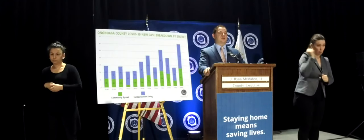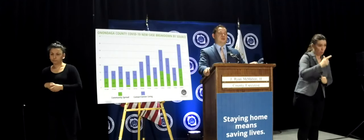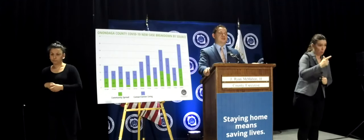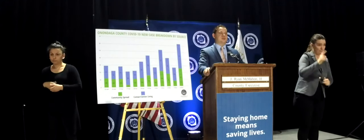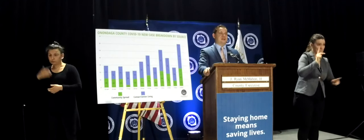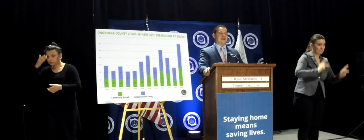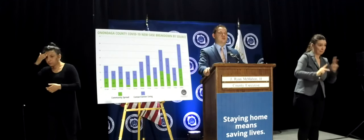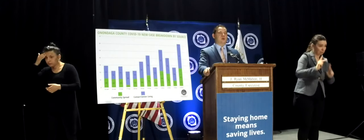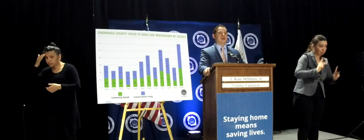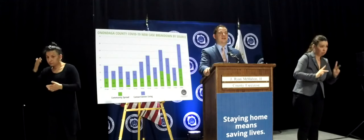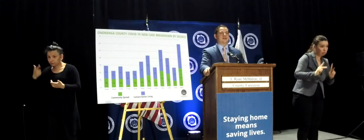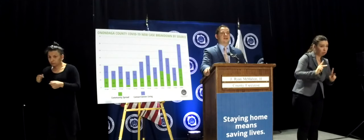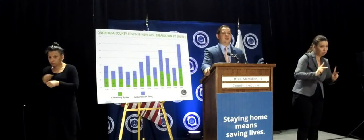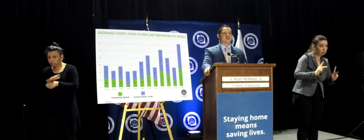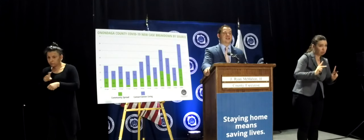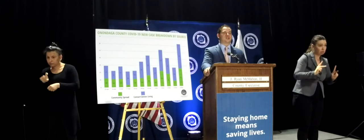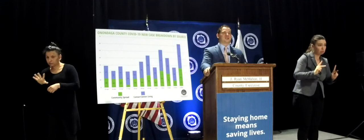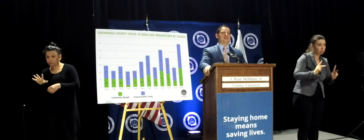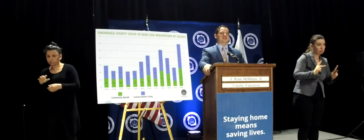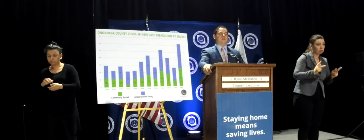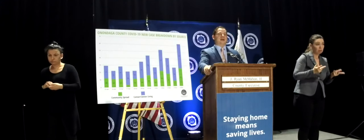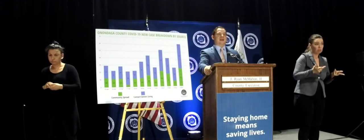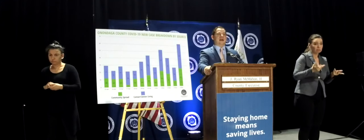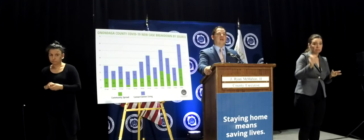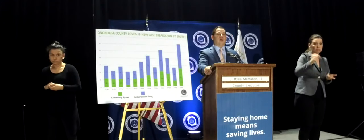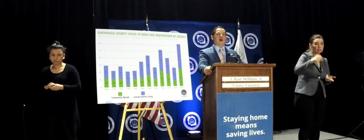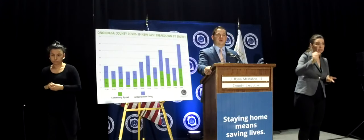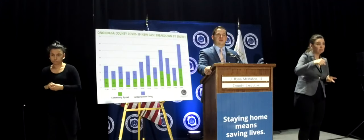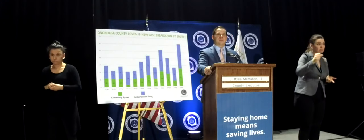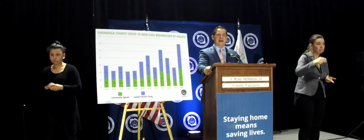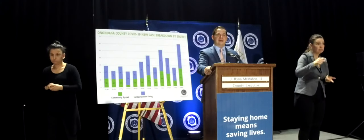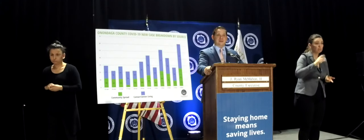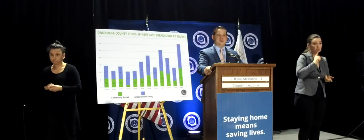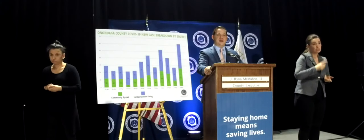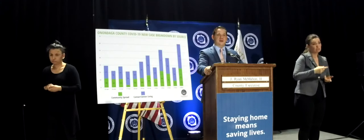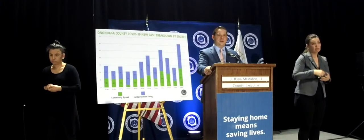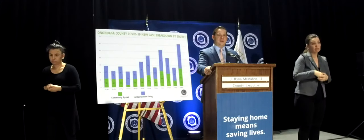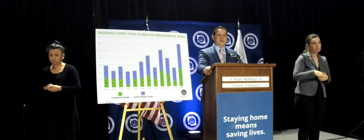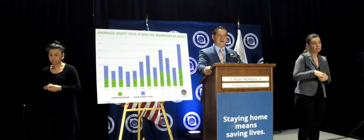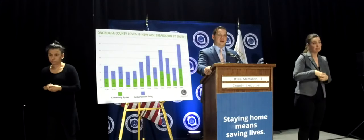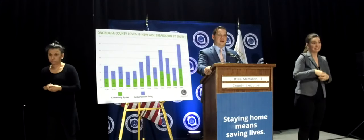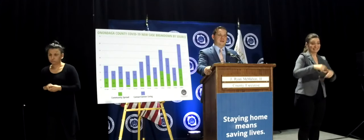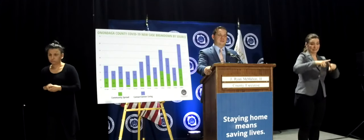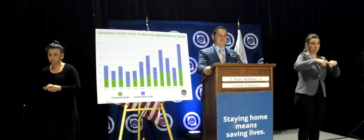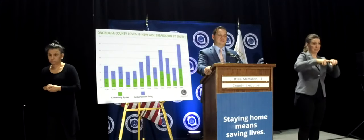it's going to be less, but essentially, depending on how long this mandate is there,